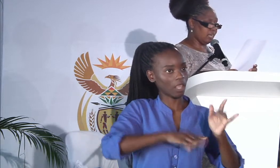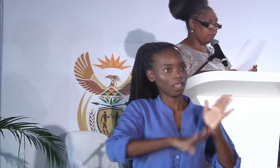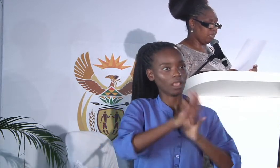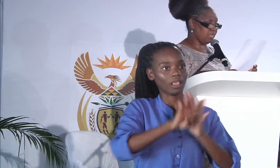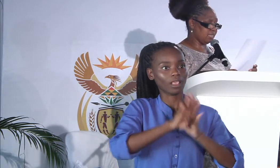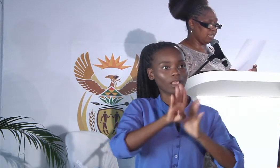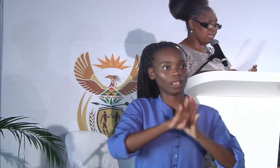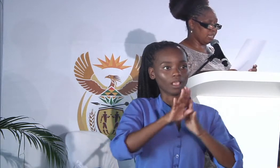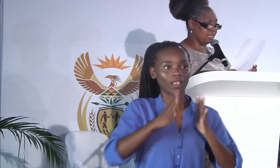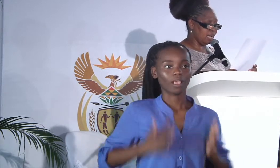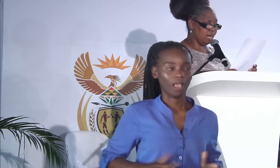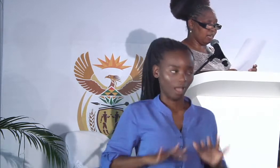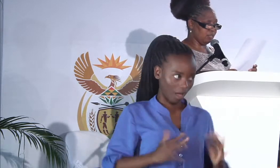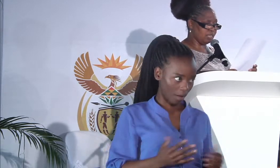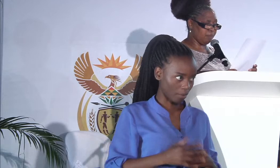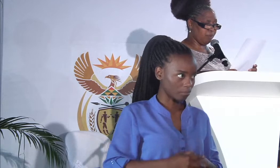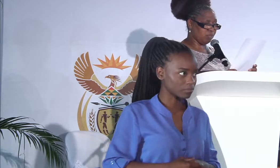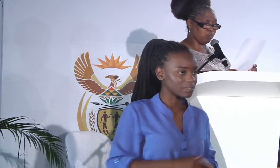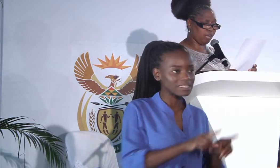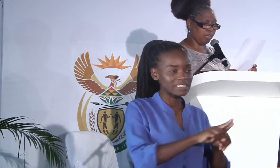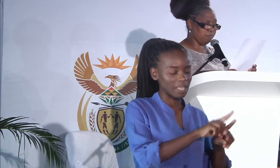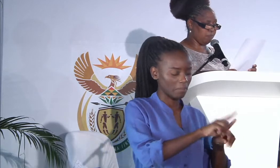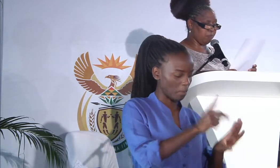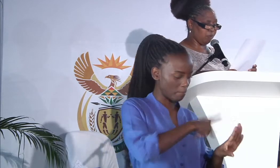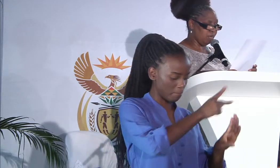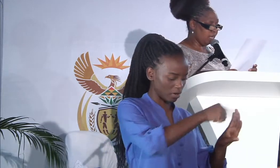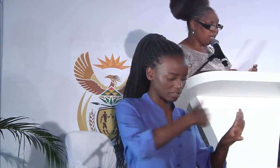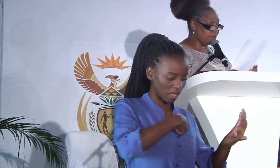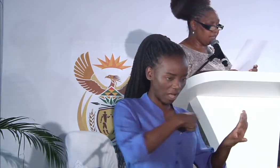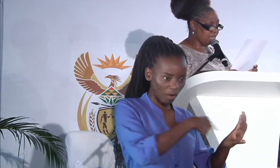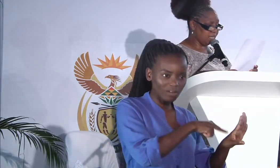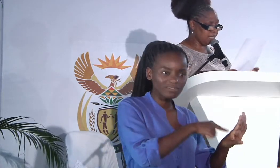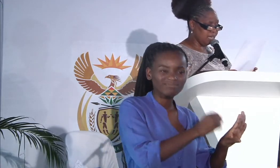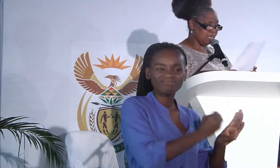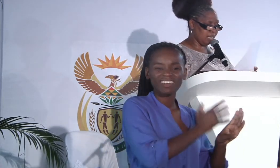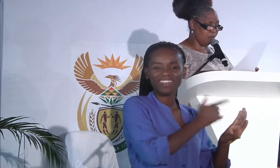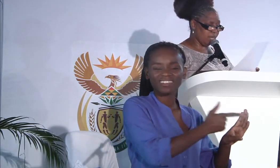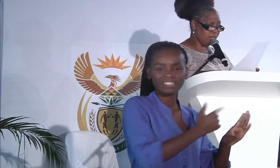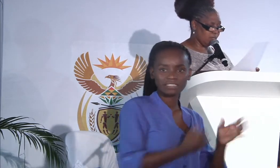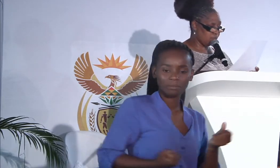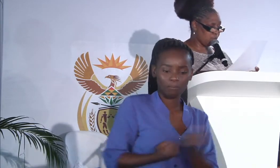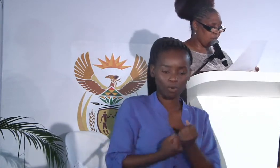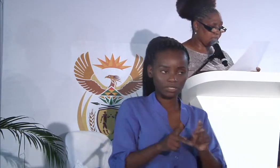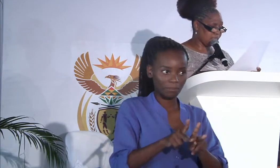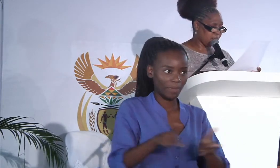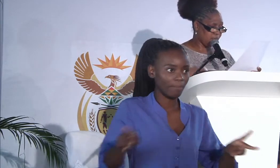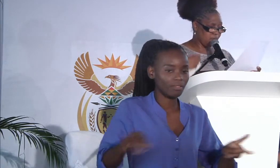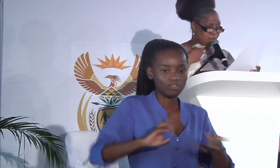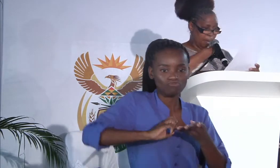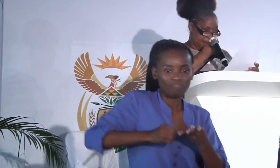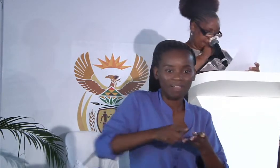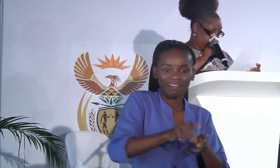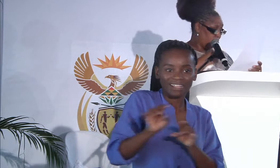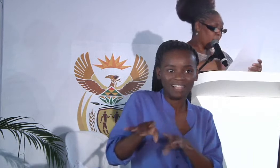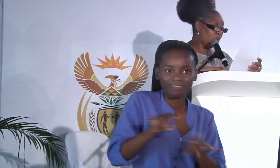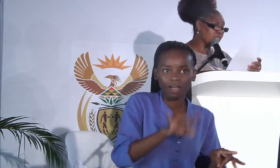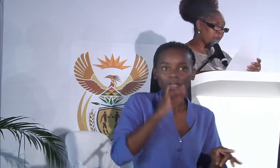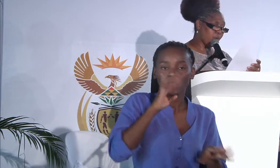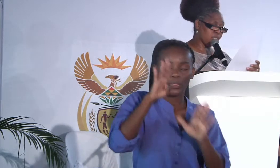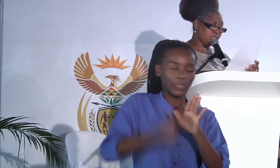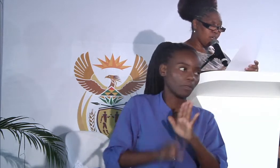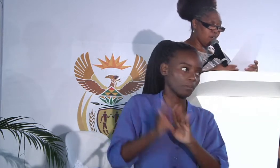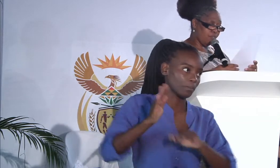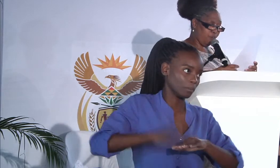can be recentered around support to help people navigate their way through hardship. More